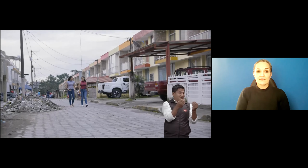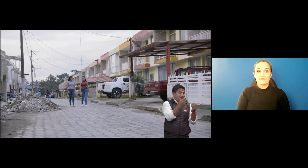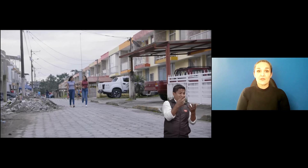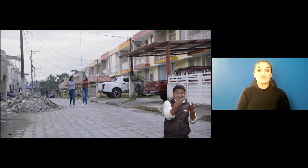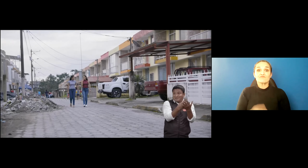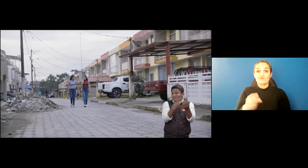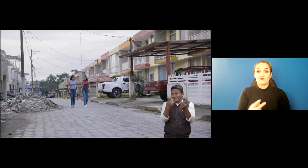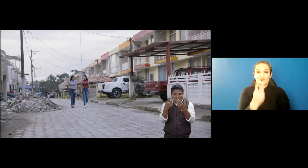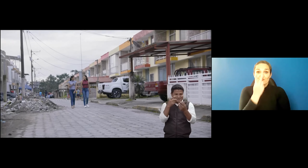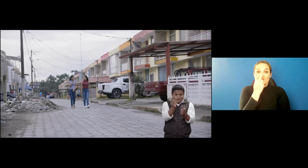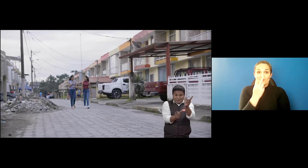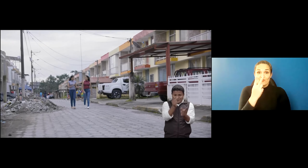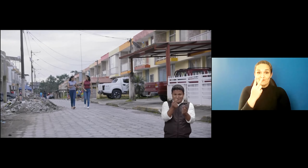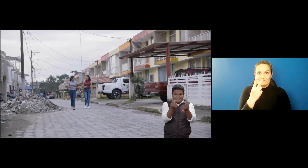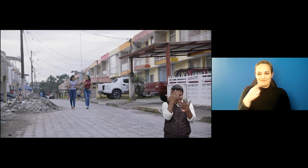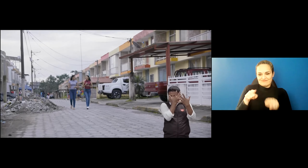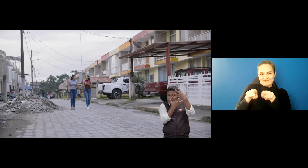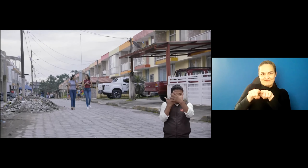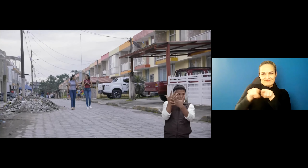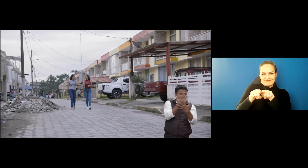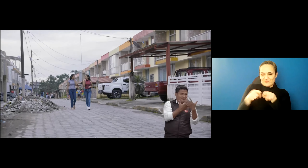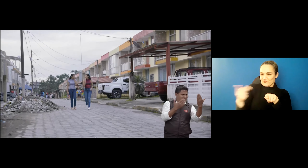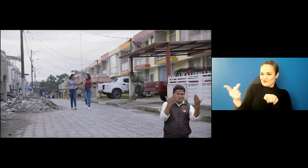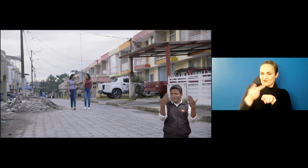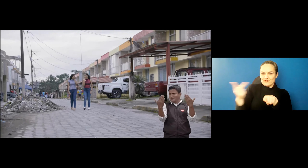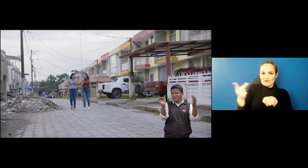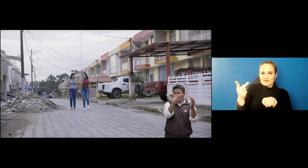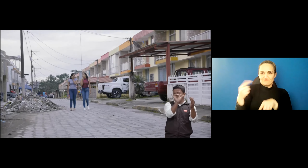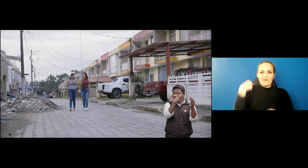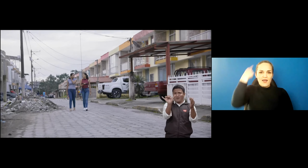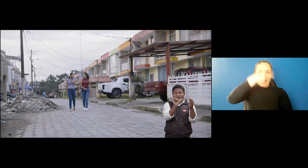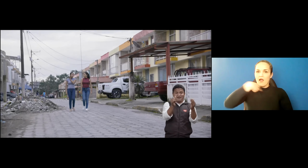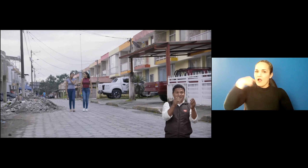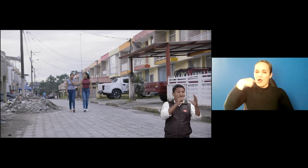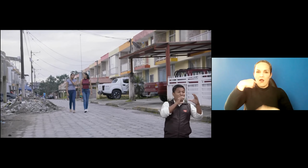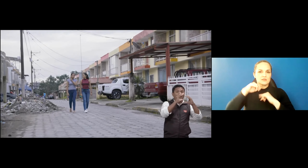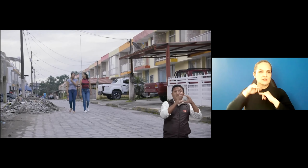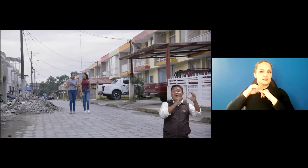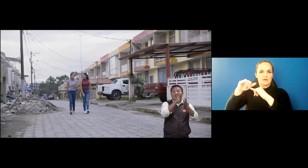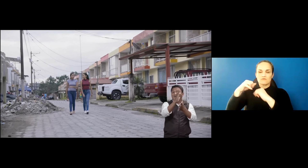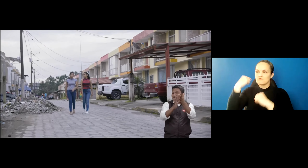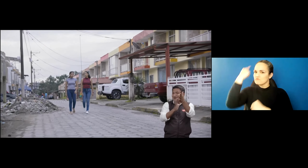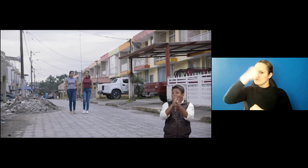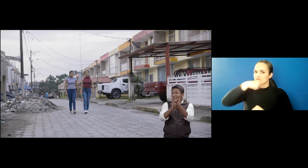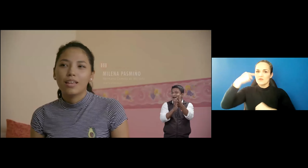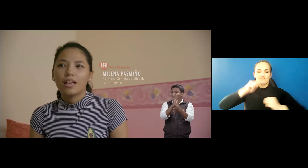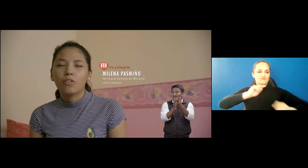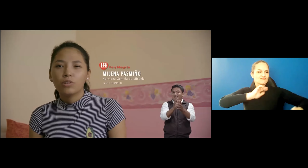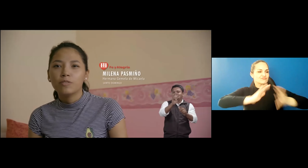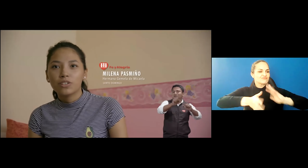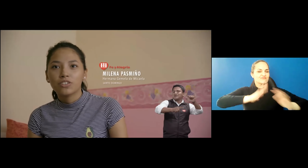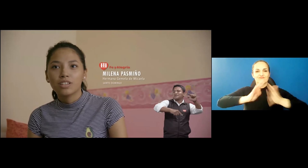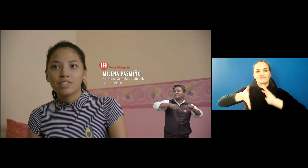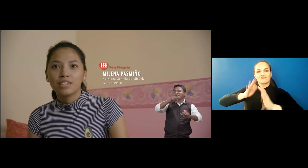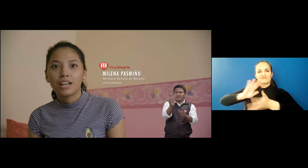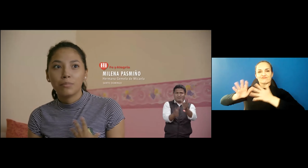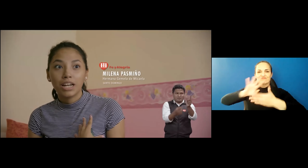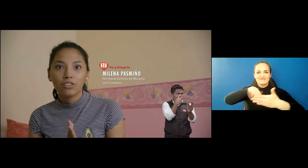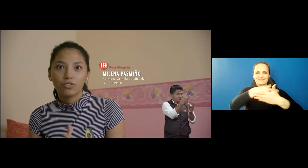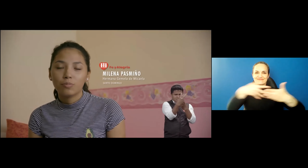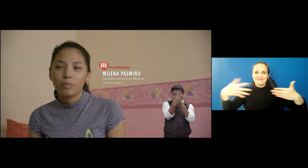Since we're twins, and many times people confuse us because we look so much alike, we communicate through